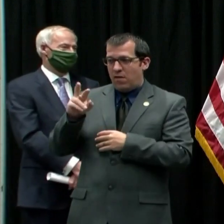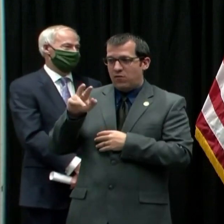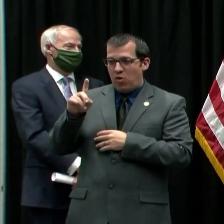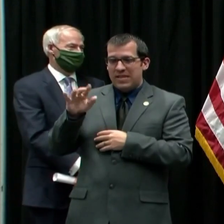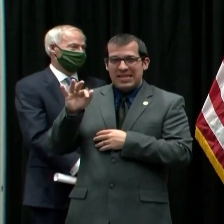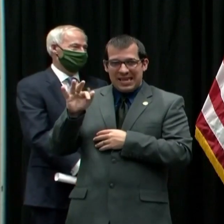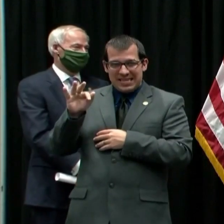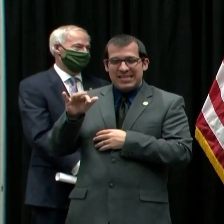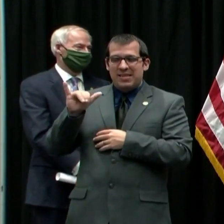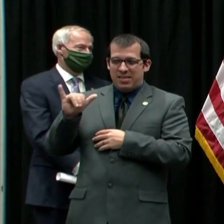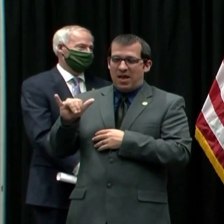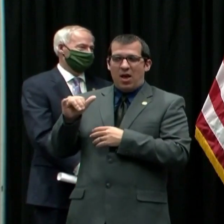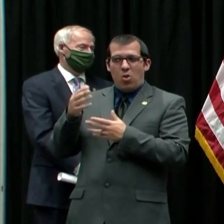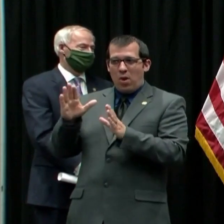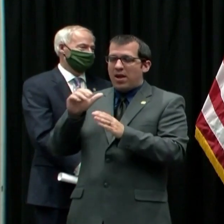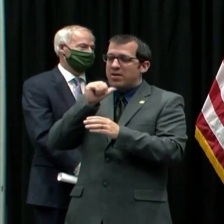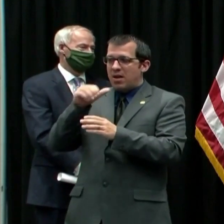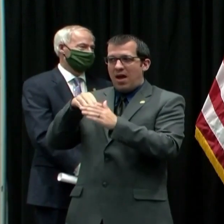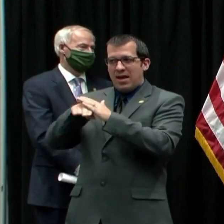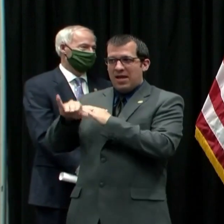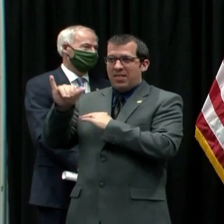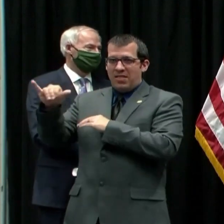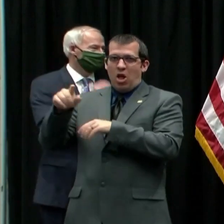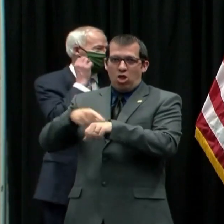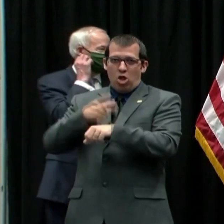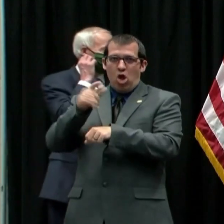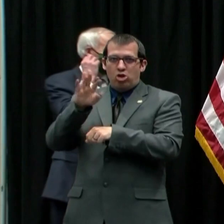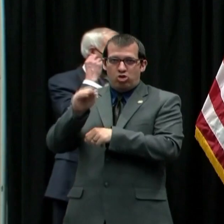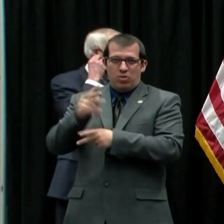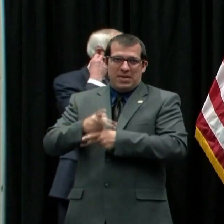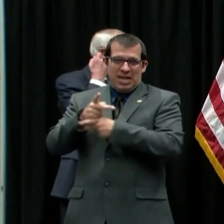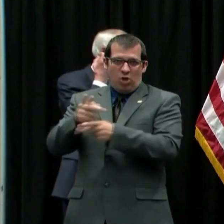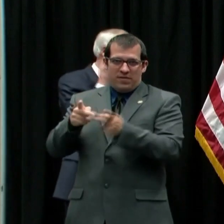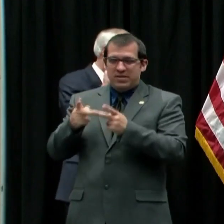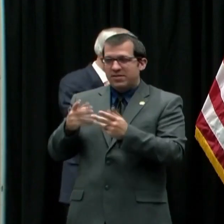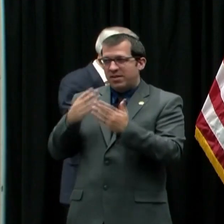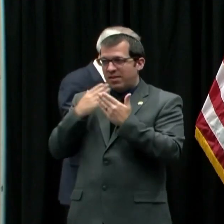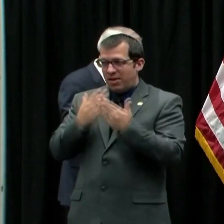cannot enter the long-term care facilities. So thank you.